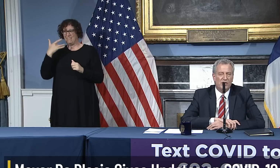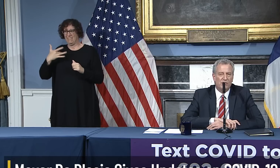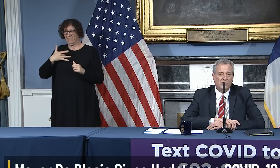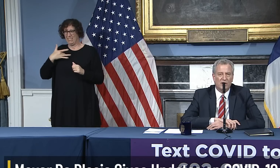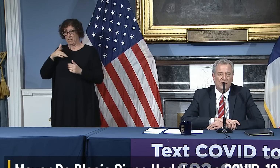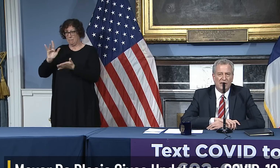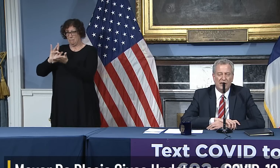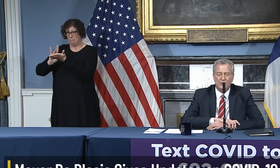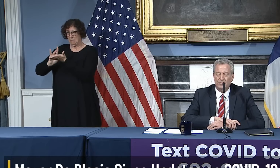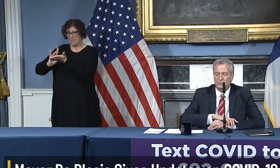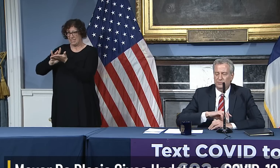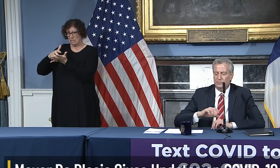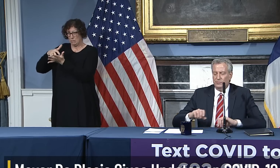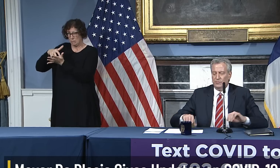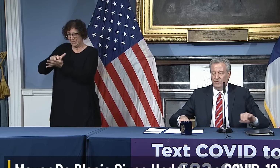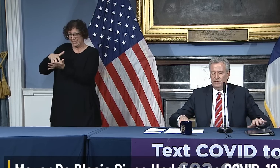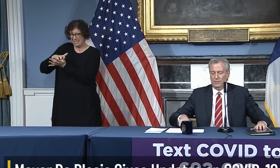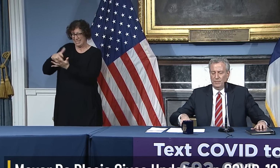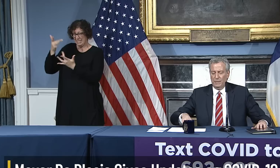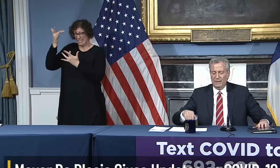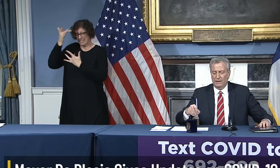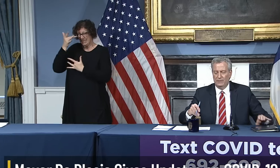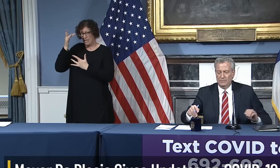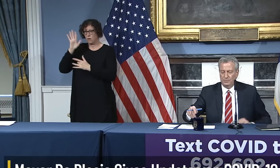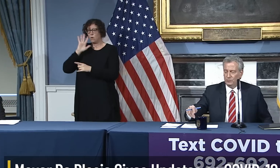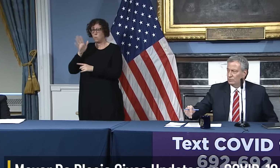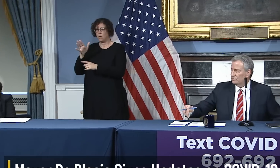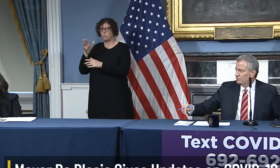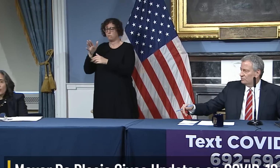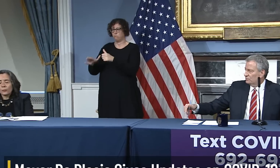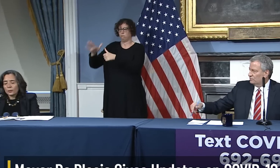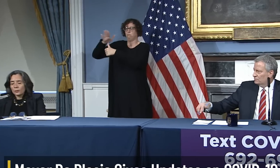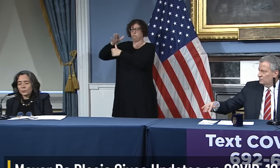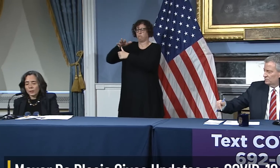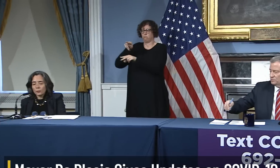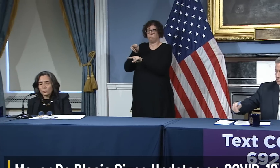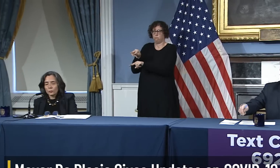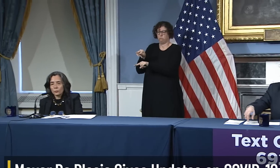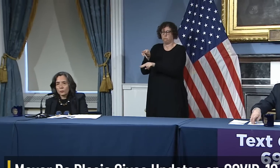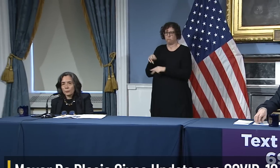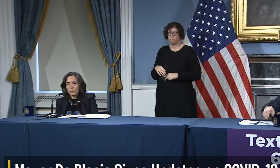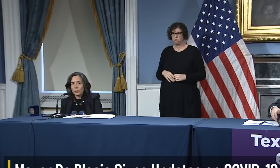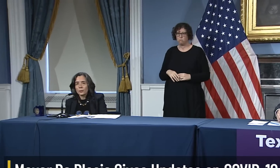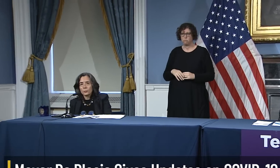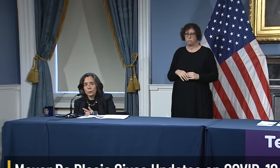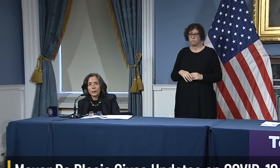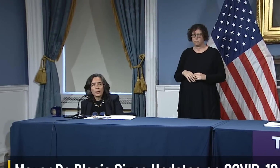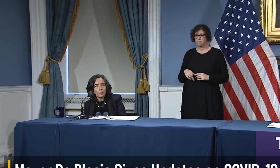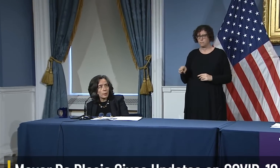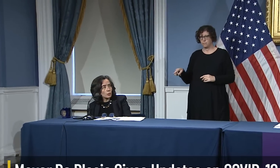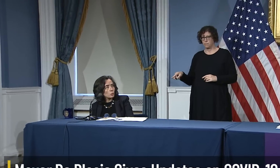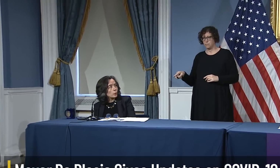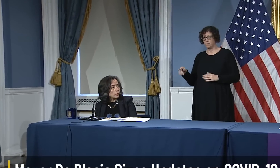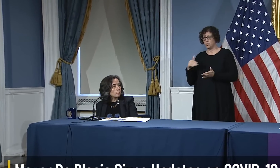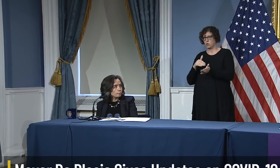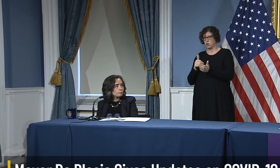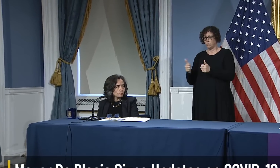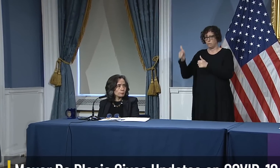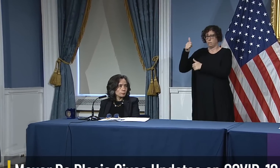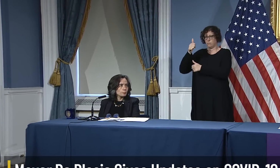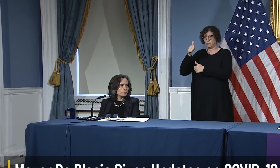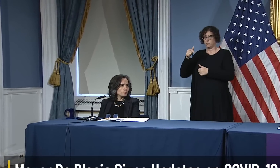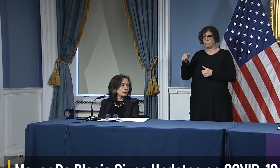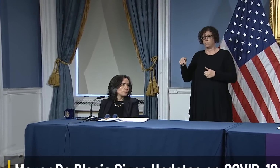will be the front of the line. We don't have information about whether it's Rikers or beyond, but we can get back to you on that.